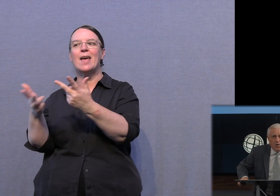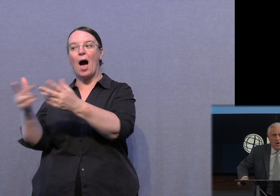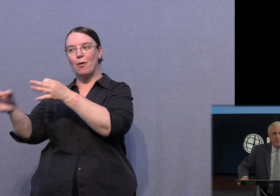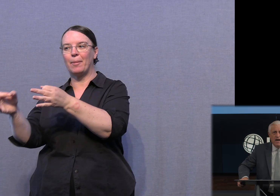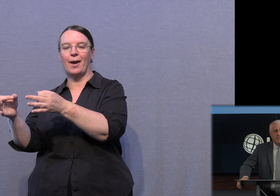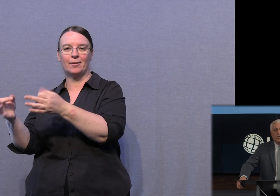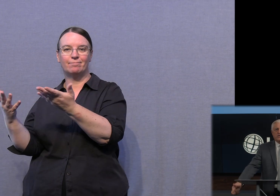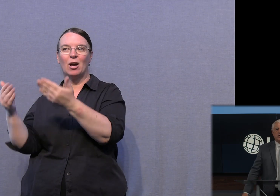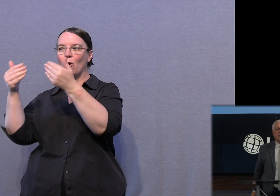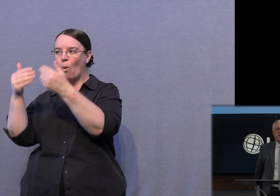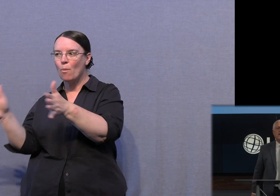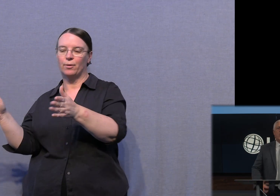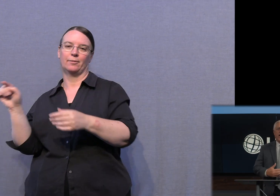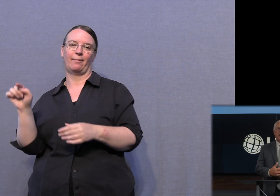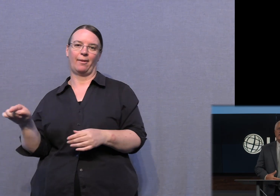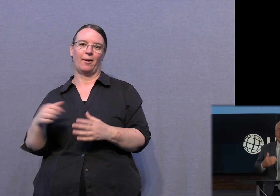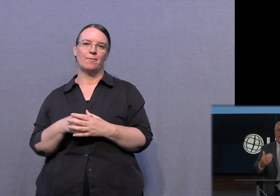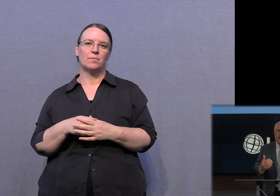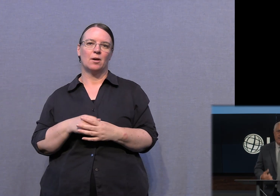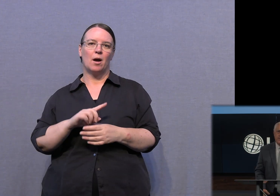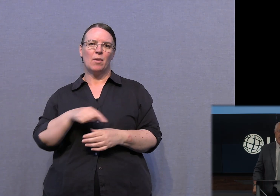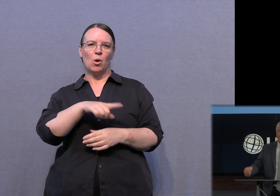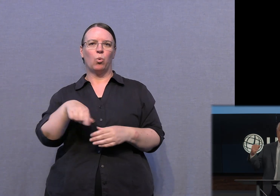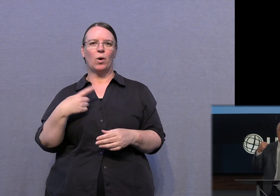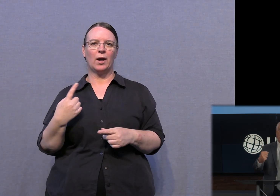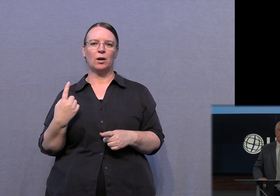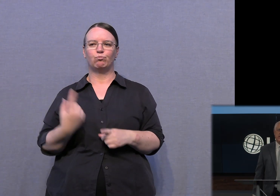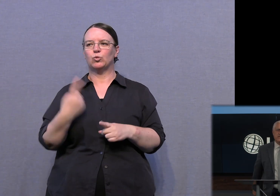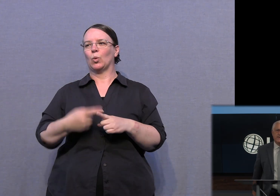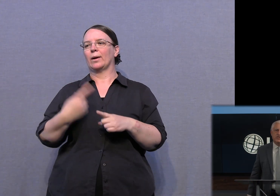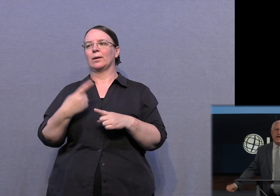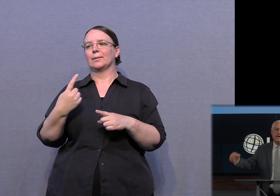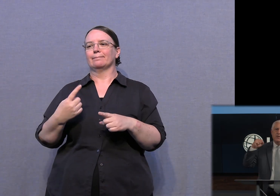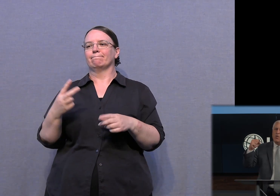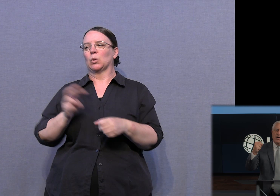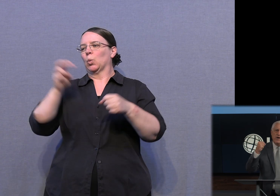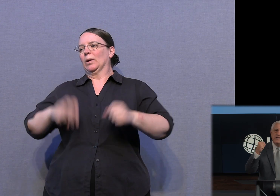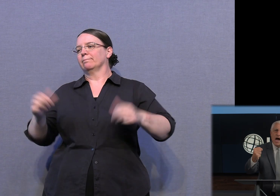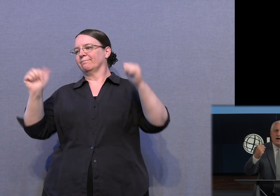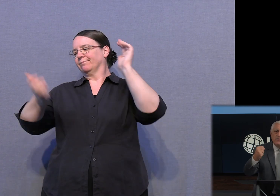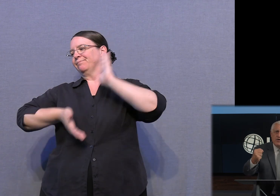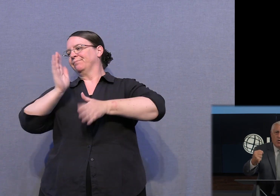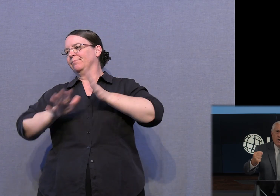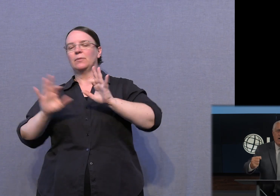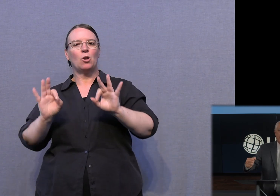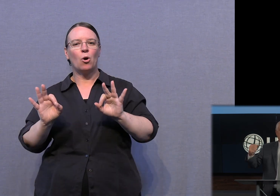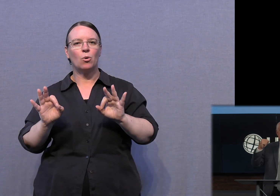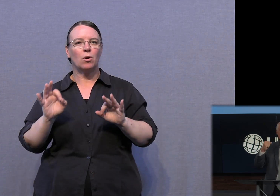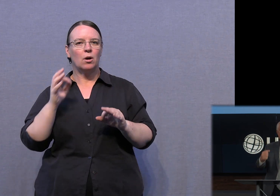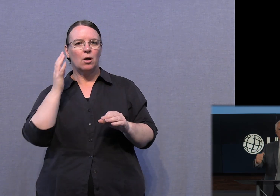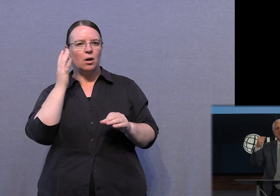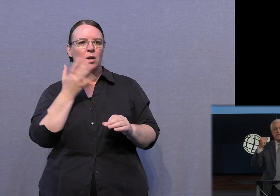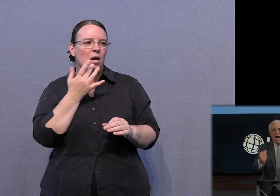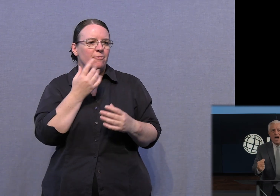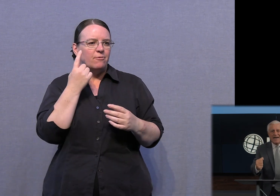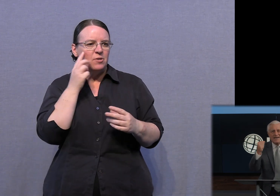another door. But we shouldn't be quick to give up. If the door seems to be shut, why don't we knock on the door? Because the